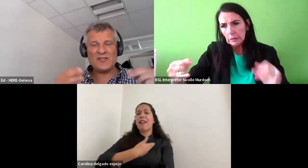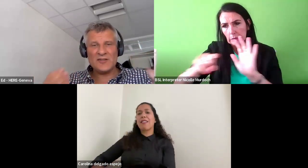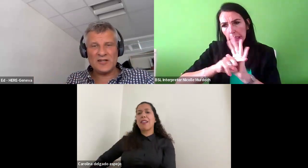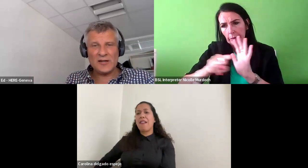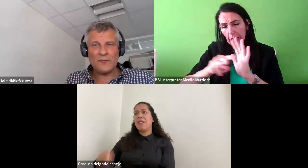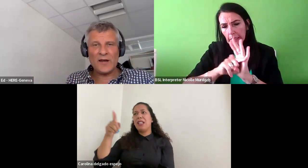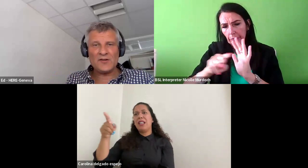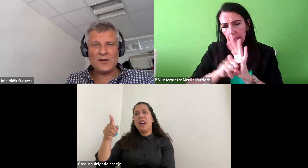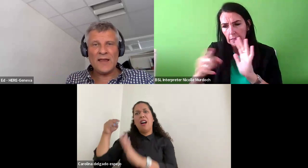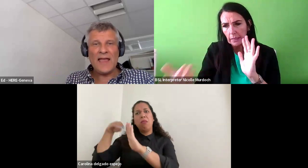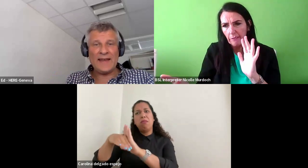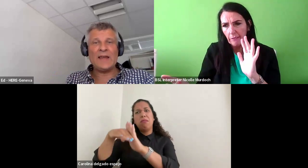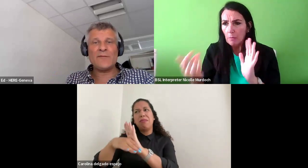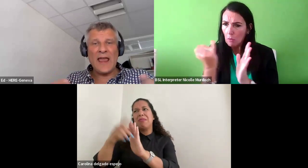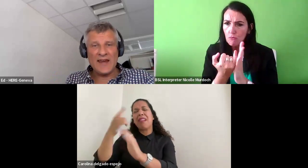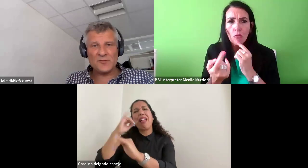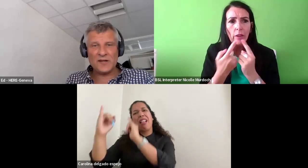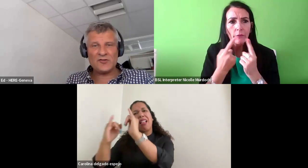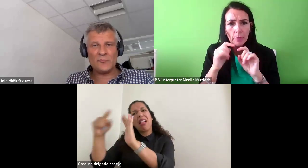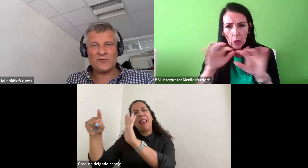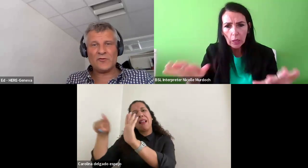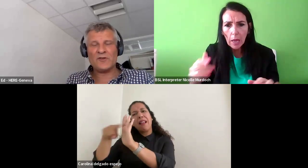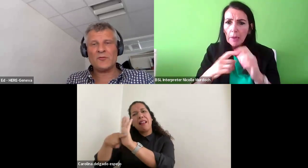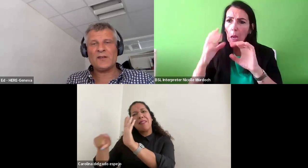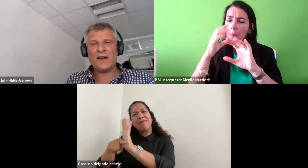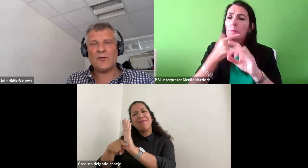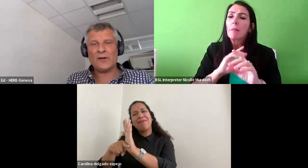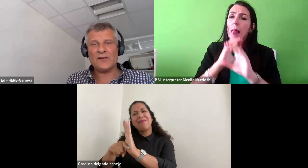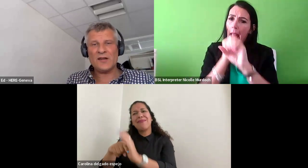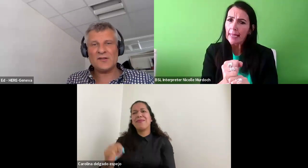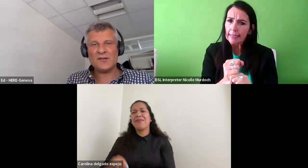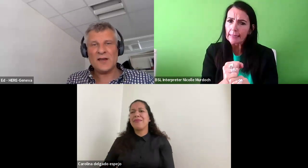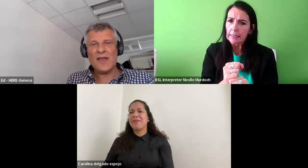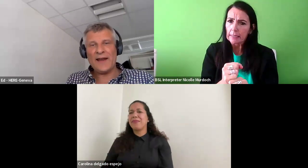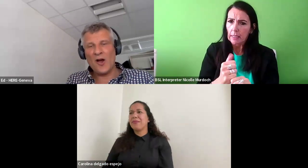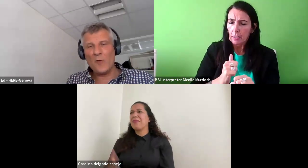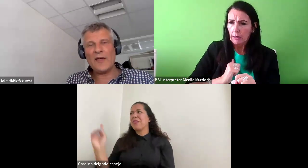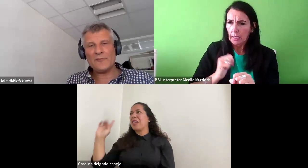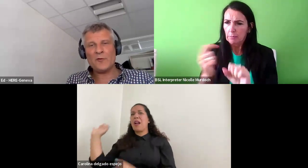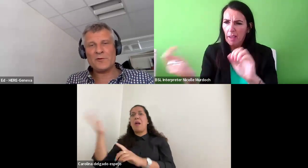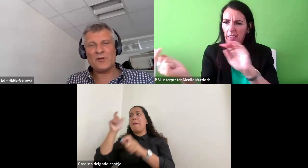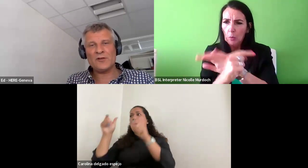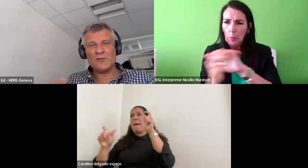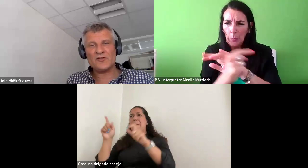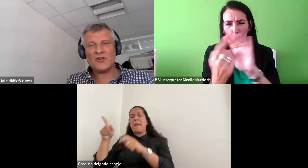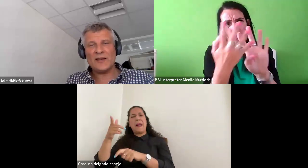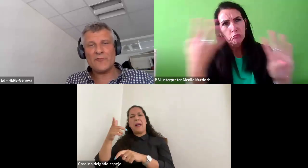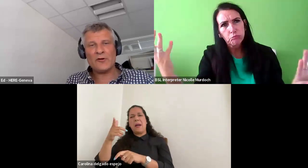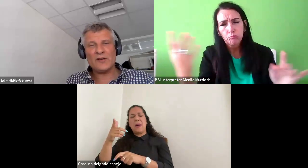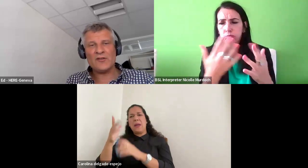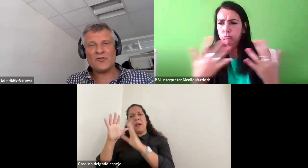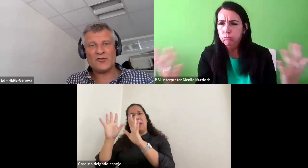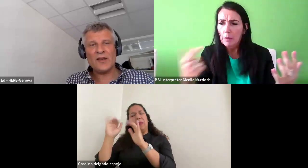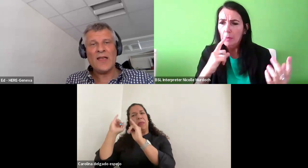that spreads disinformation and even hate speech towards humanitarian organizations. And I hope we'll have the opportunity to discuss